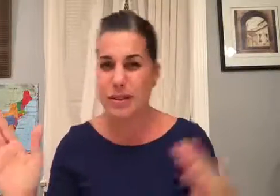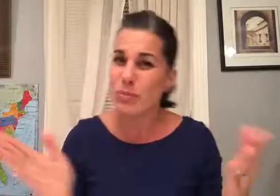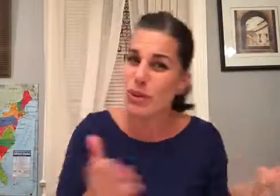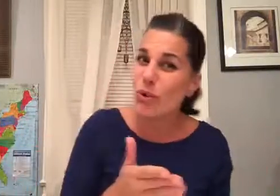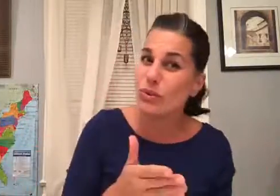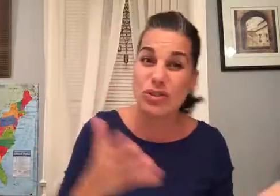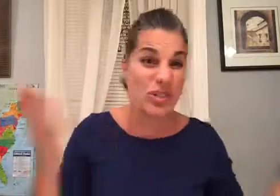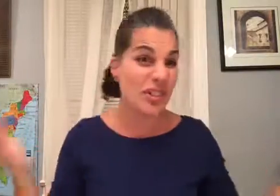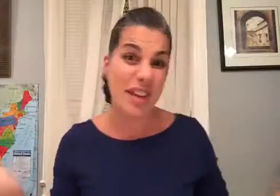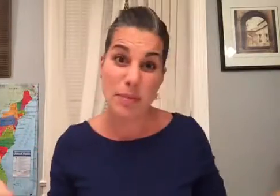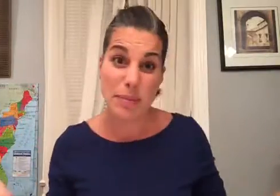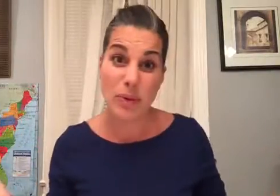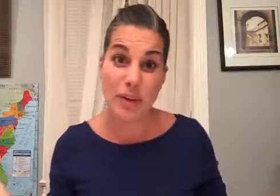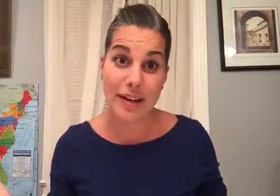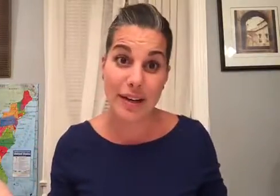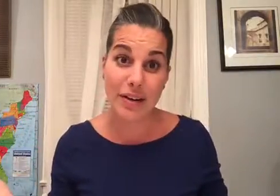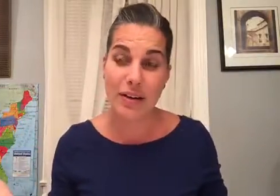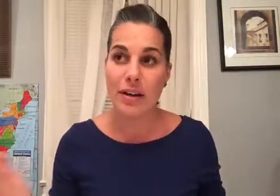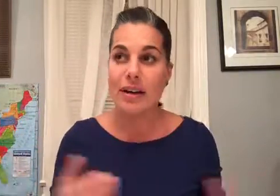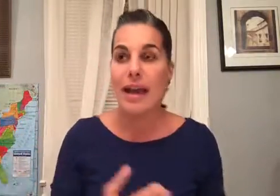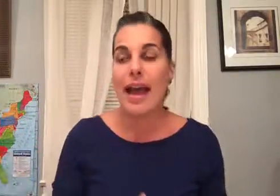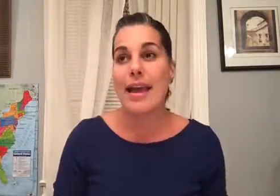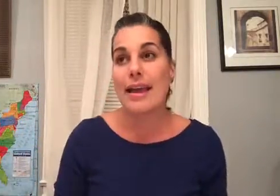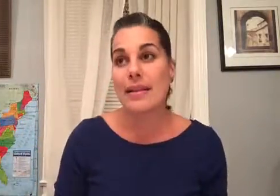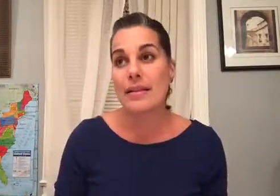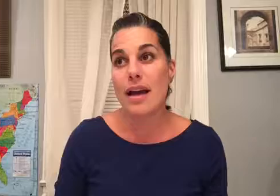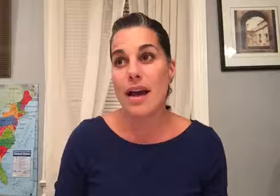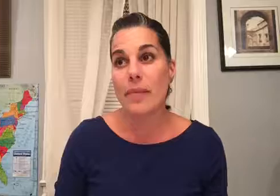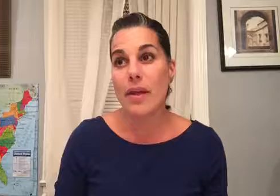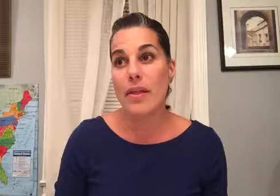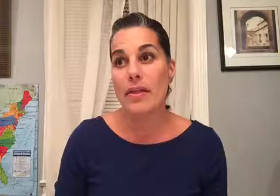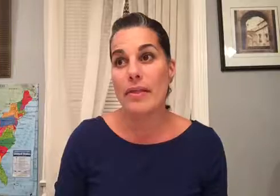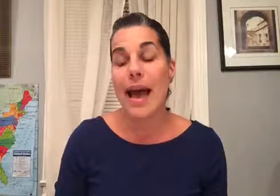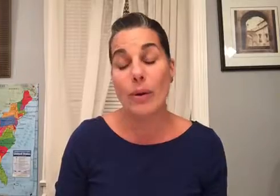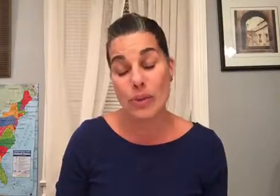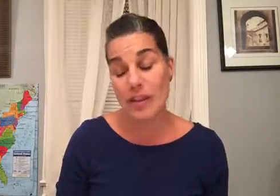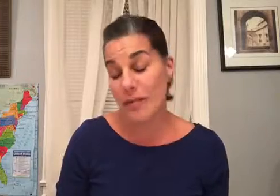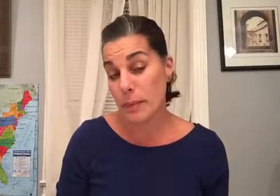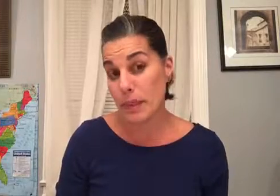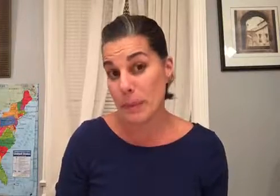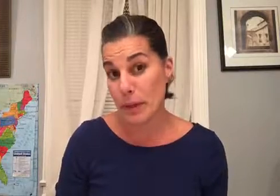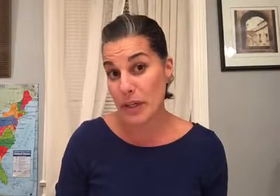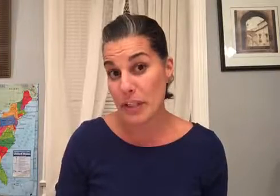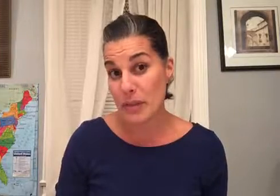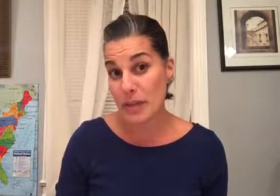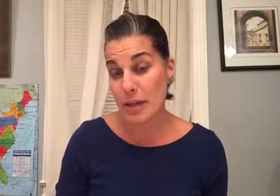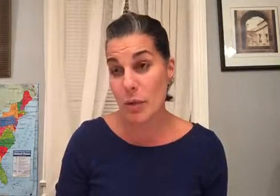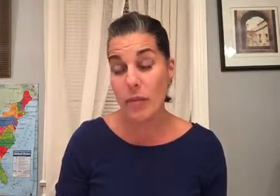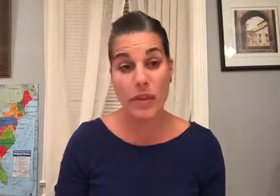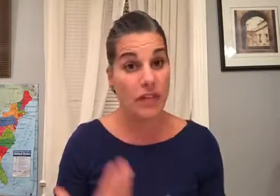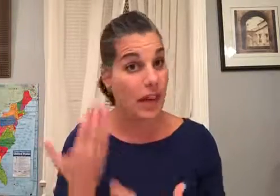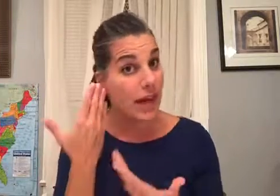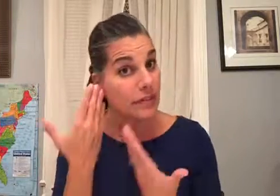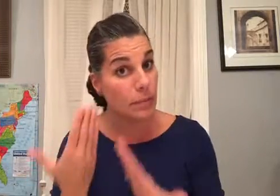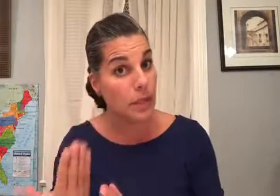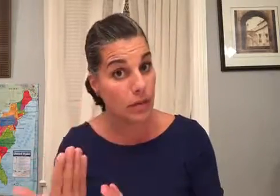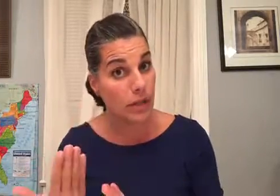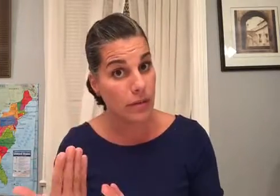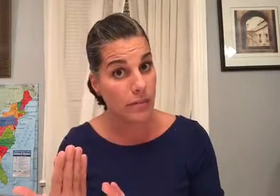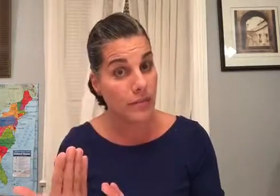some don't, just like people who can hear. And how do deaf people experience music? Well, if they have some hearing, they